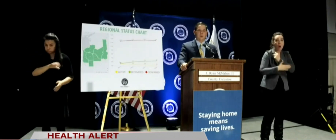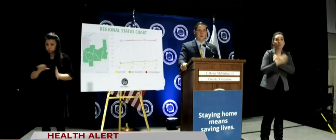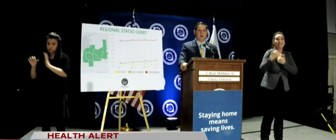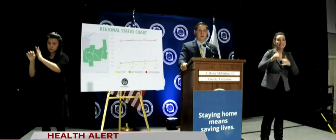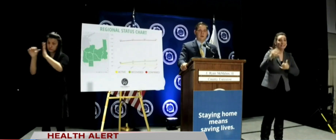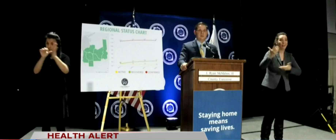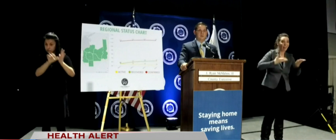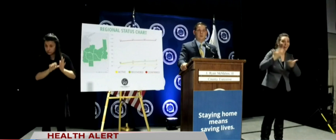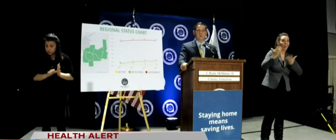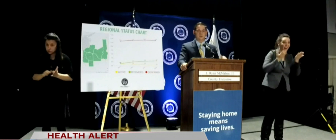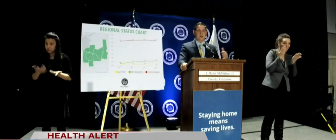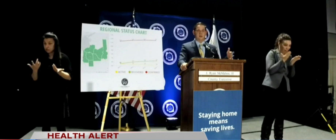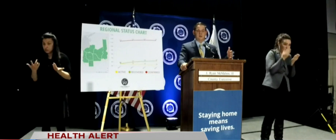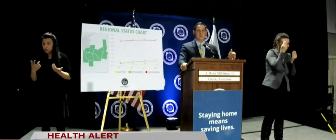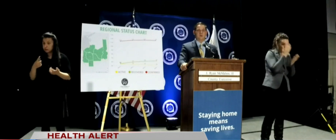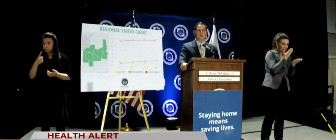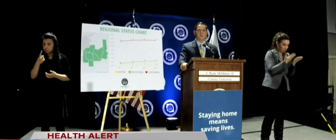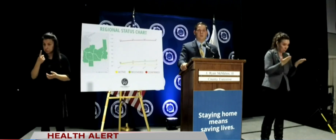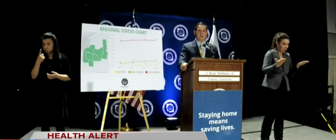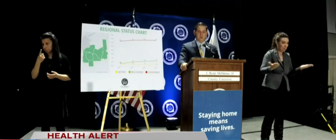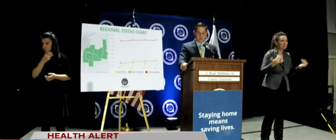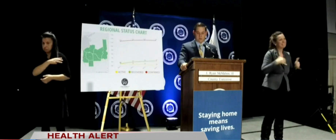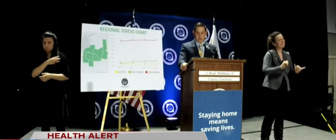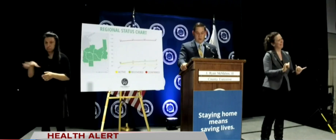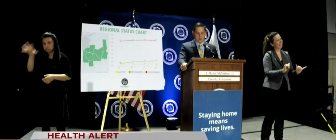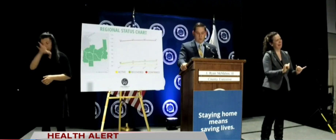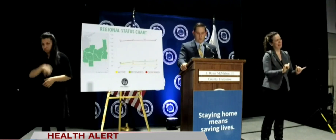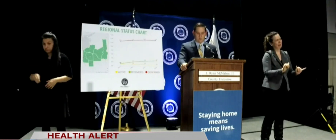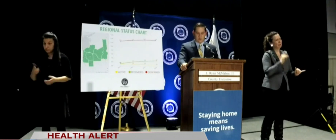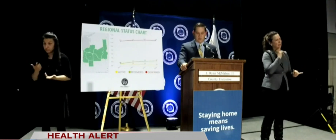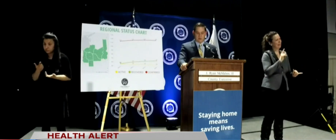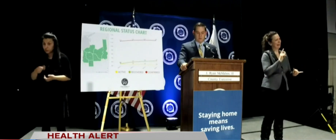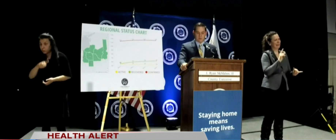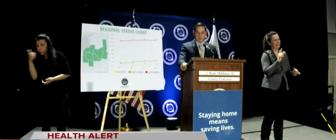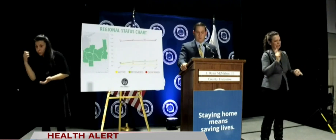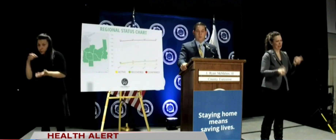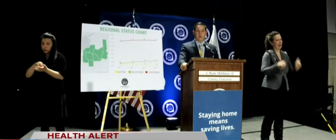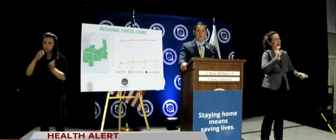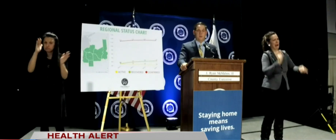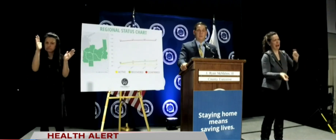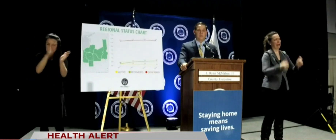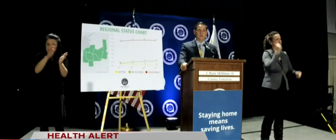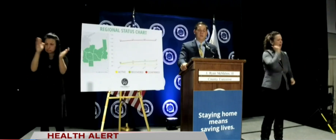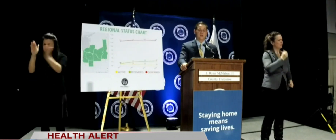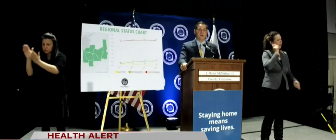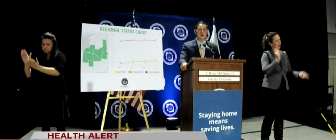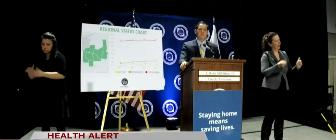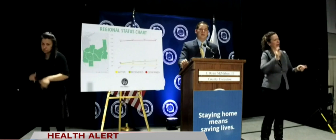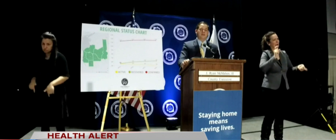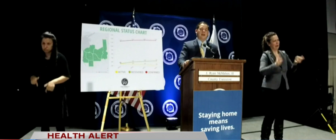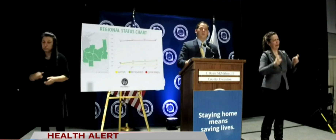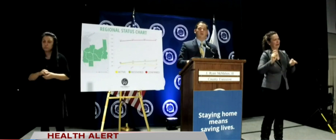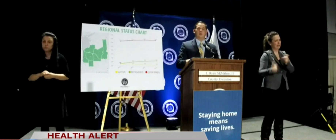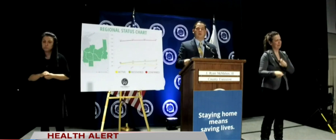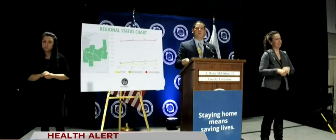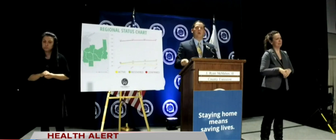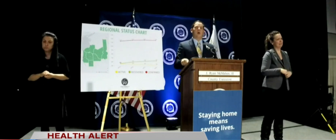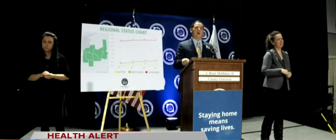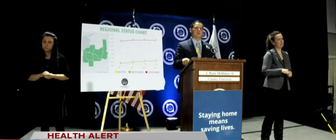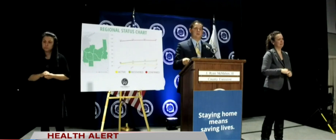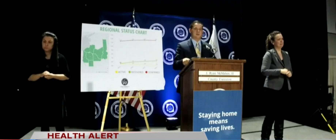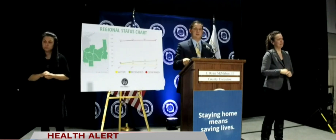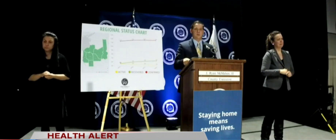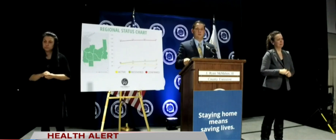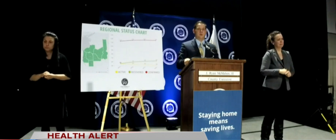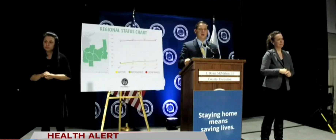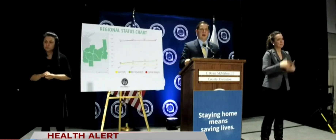double our next closest county as far as population goes. We've done almost 2% of our population. By the time we're done with our